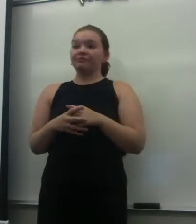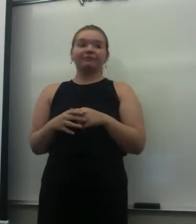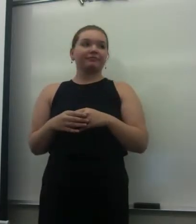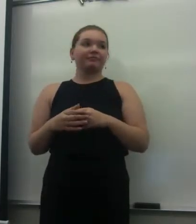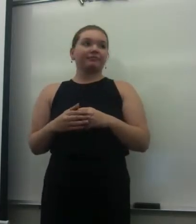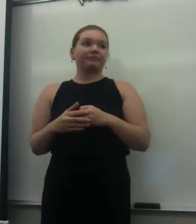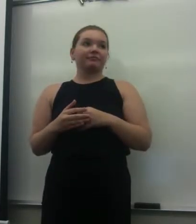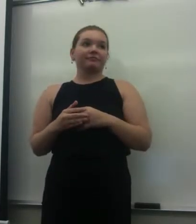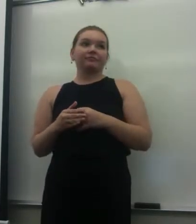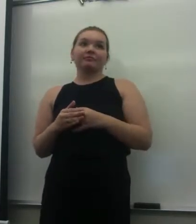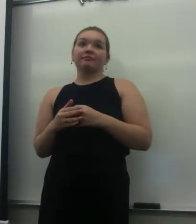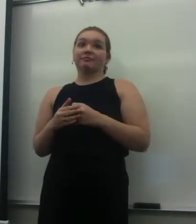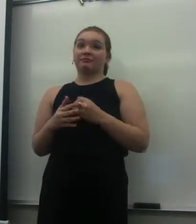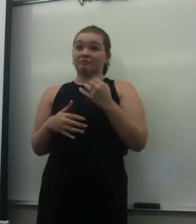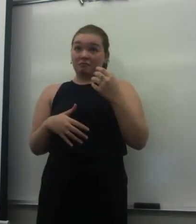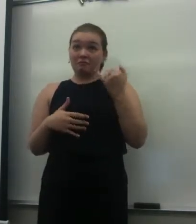your consumer or your client.